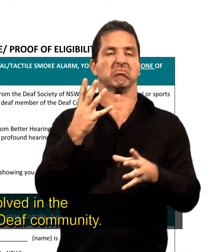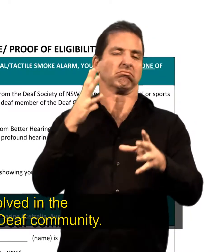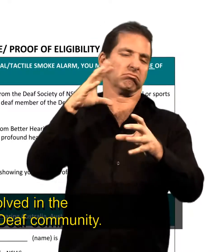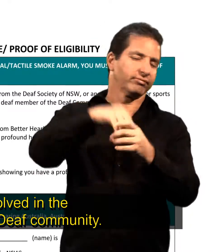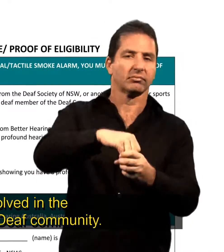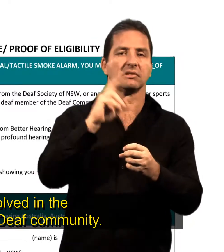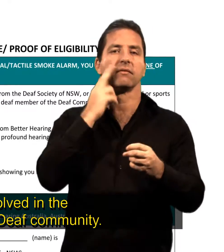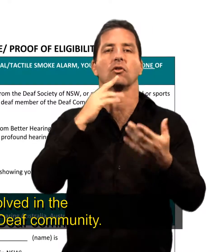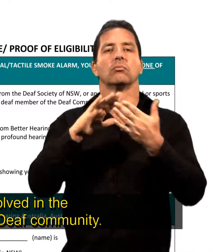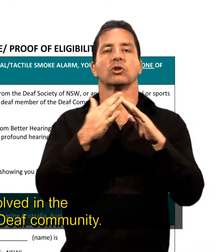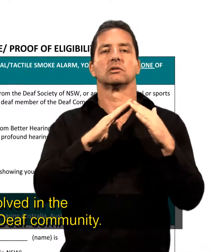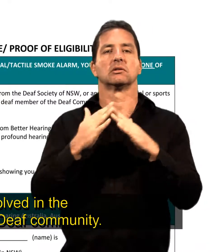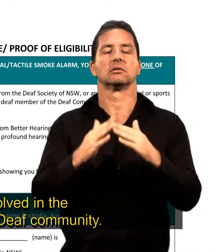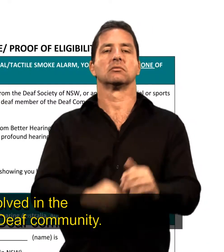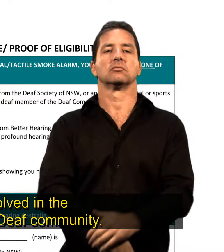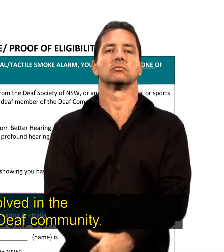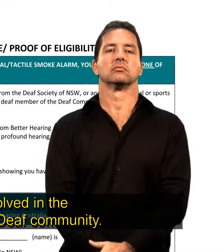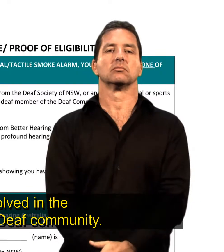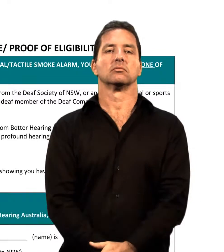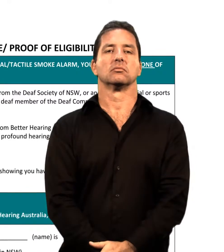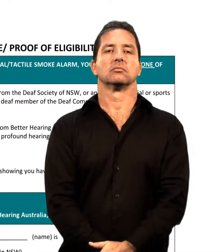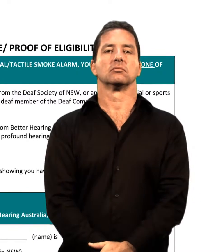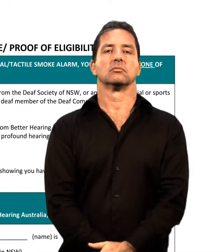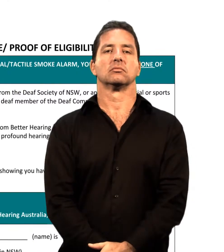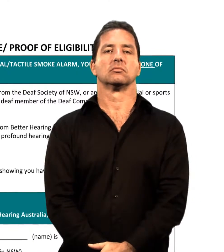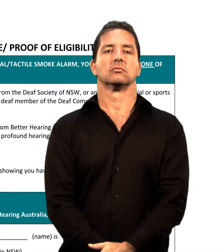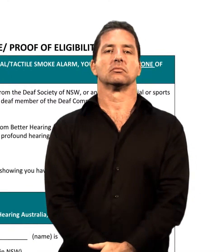the deaf-blind or deaf community.